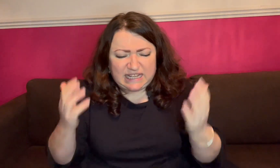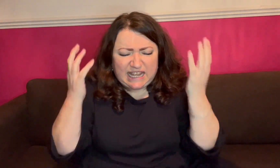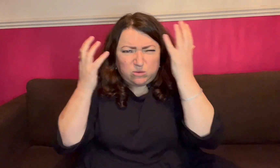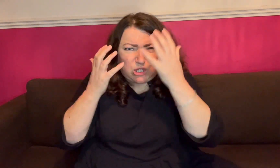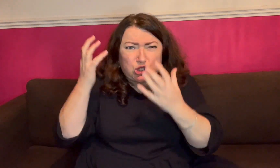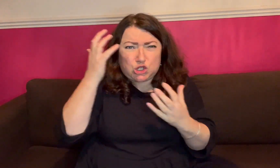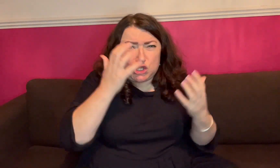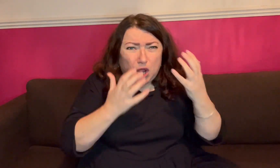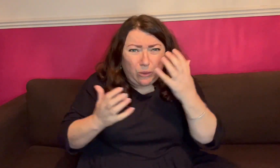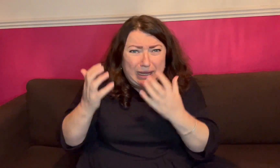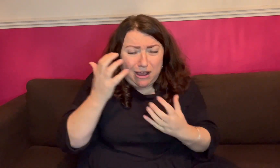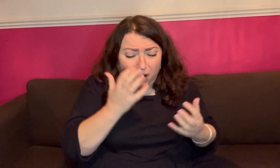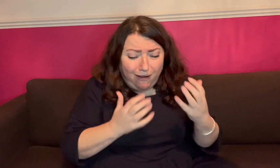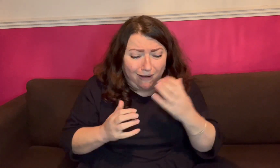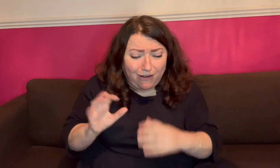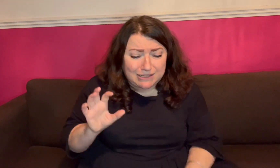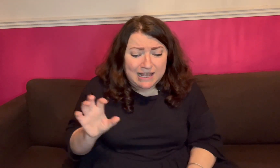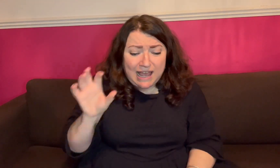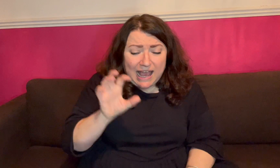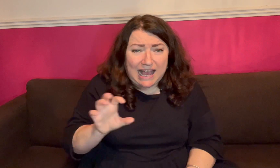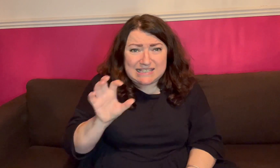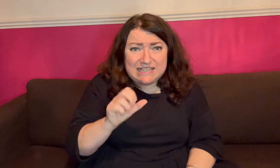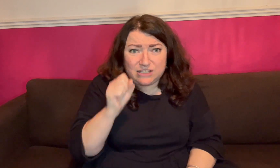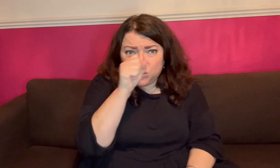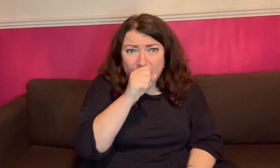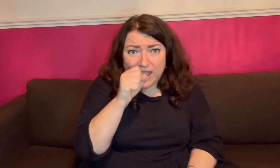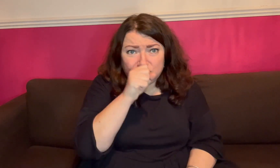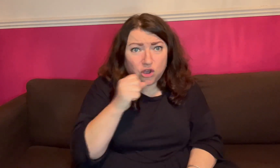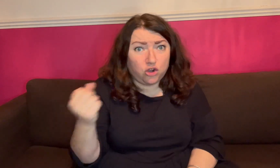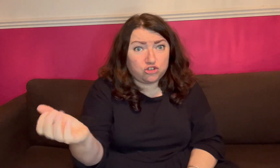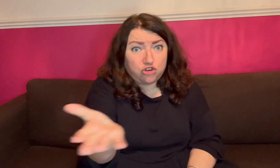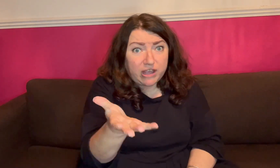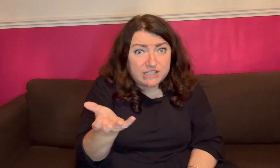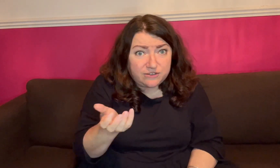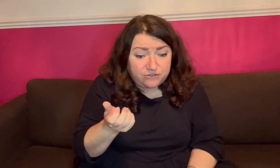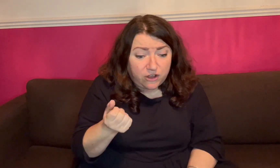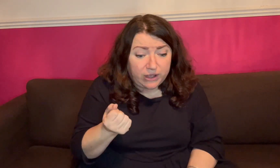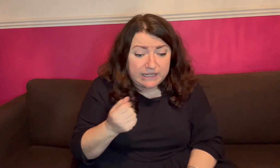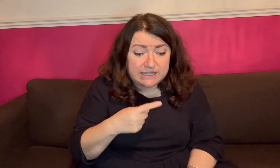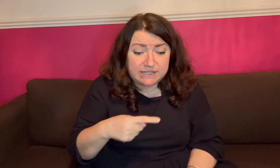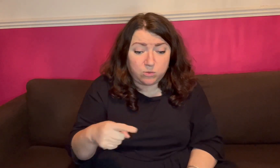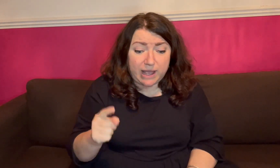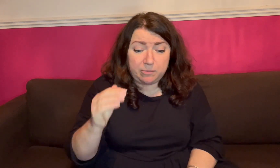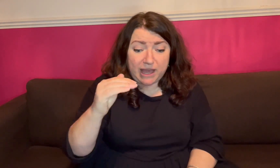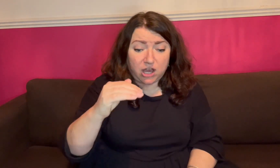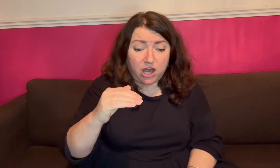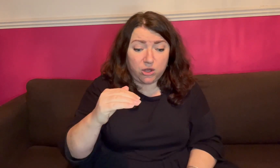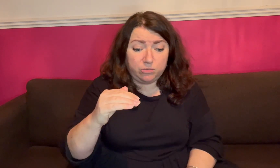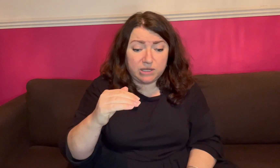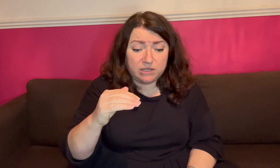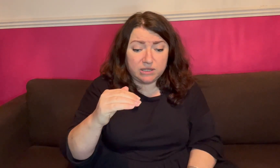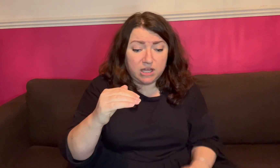It was snowing hard as little Hedgehog tried to find his way back home.